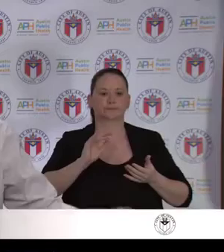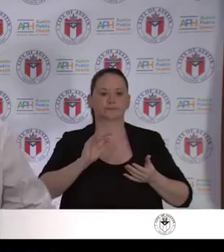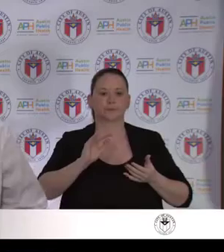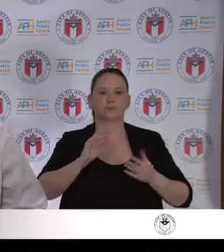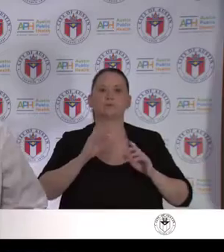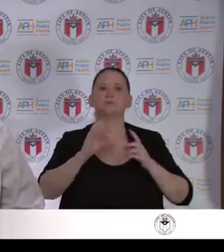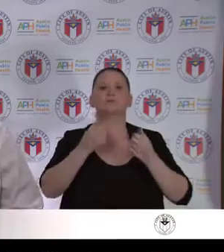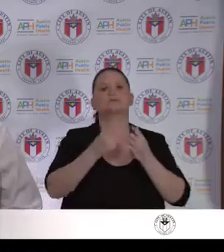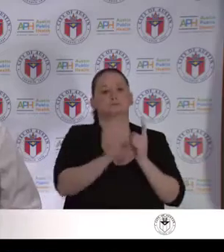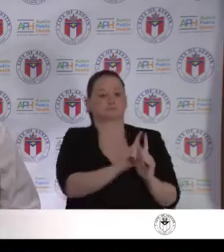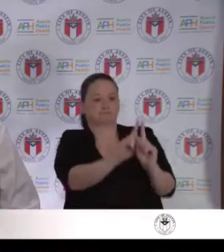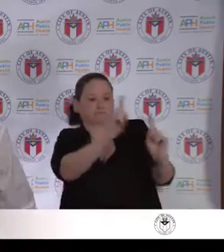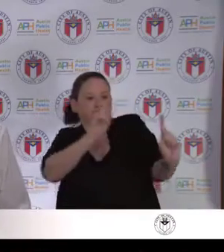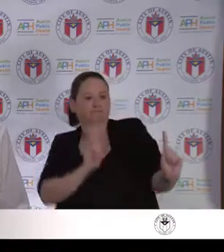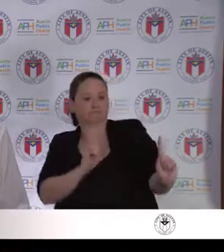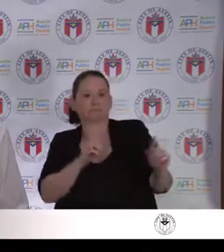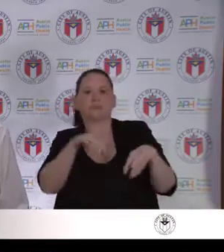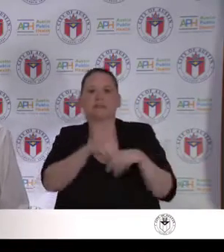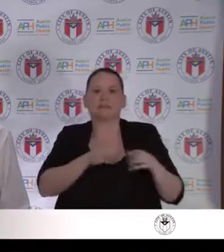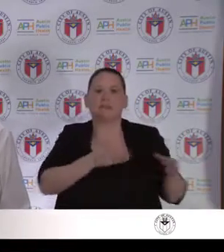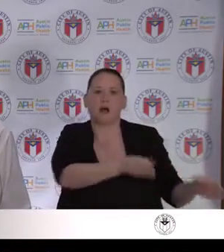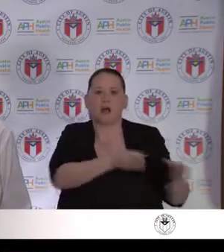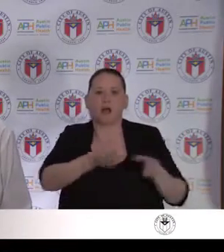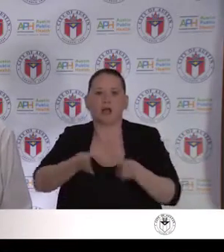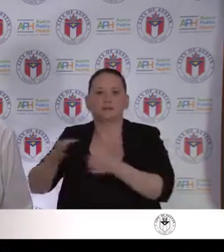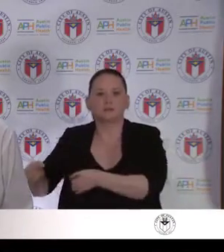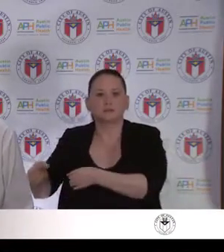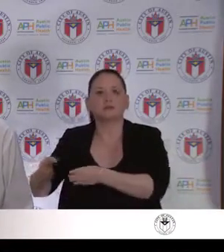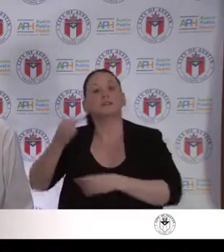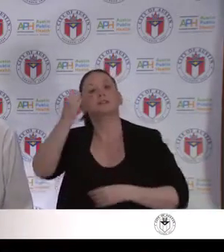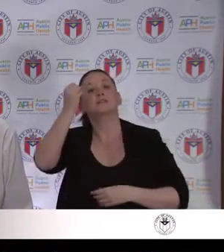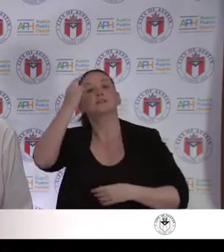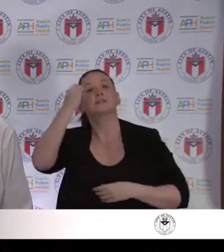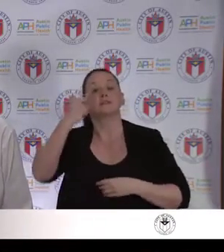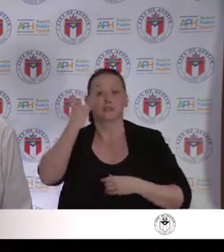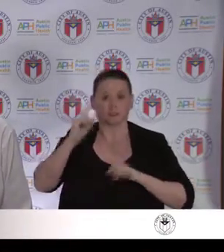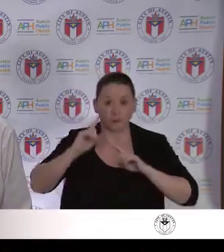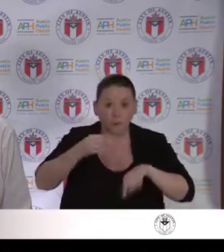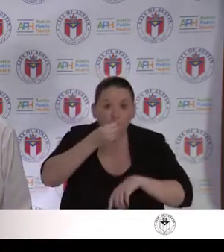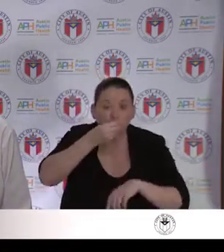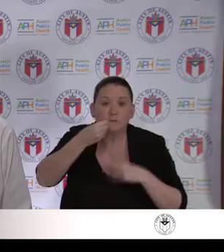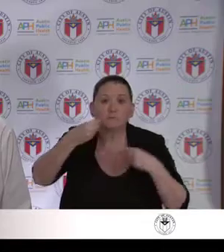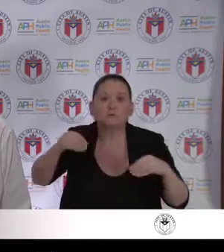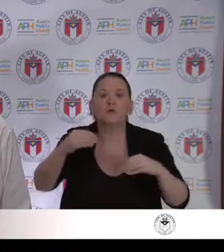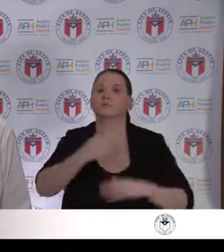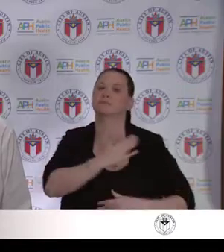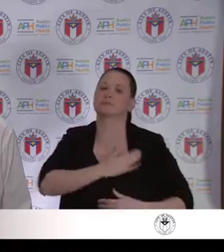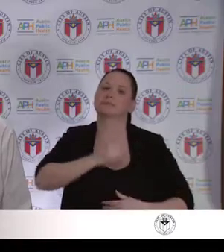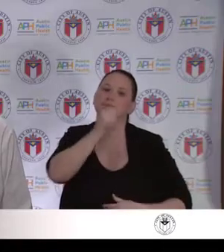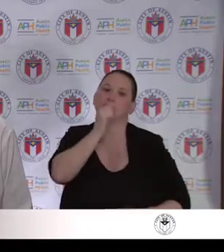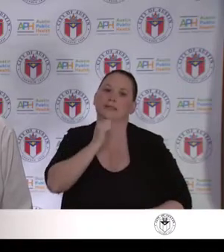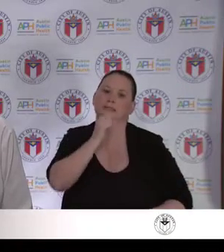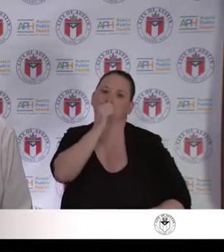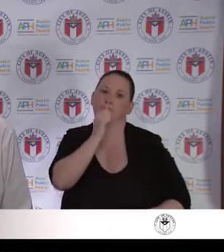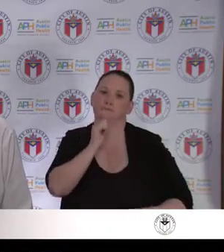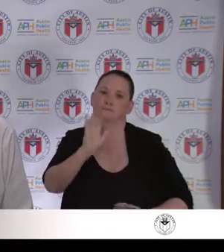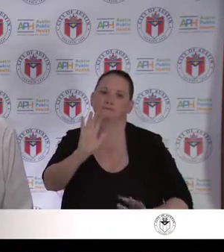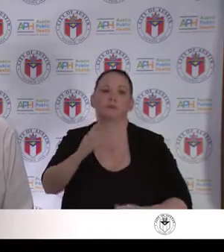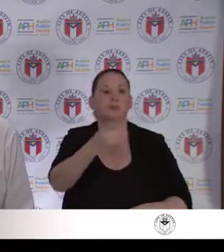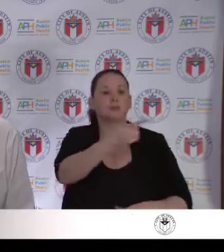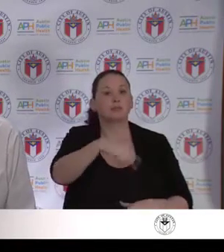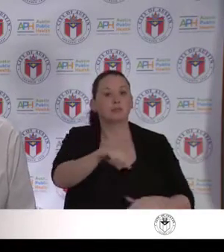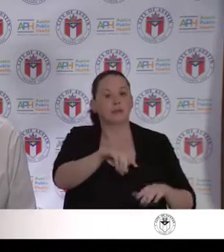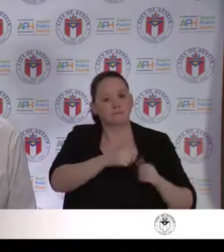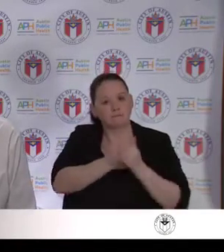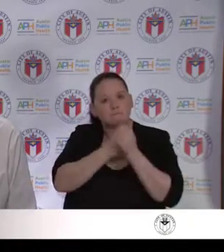keep social distance in our aisles. So please be patient when you go to the grocery store. They are absolutely behaving